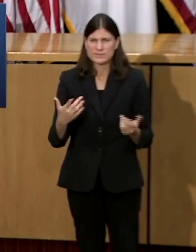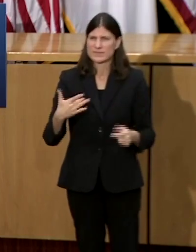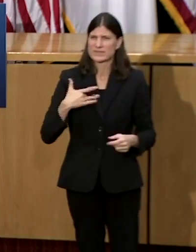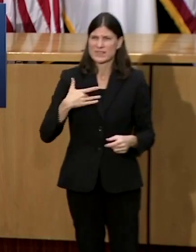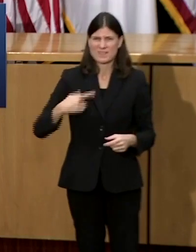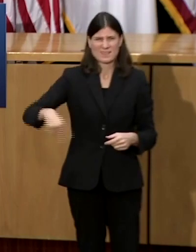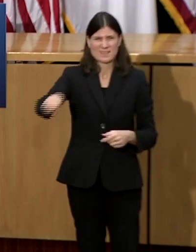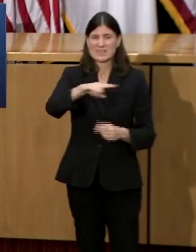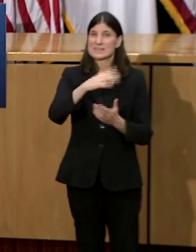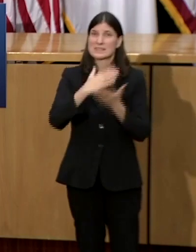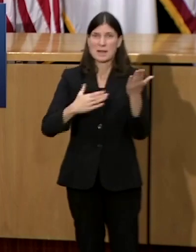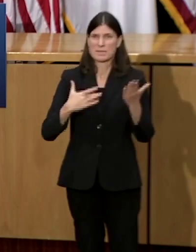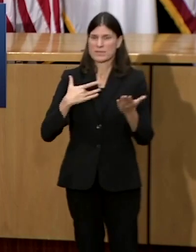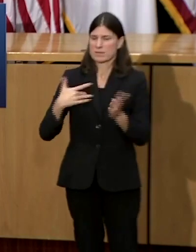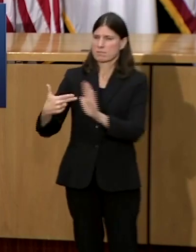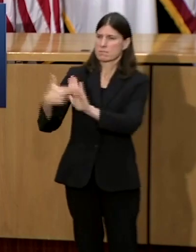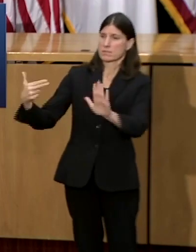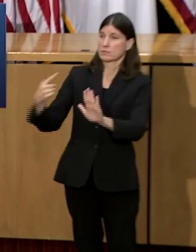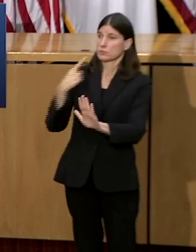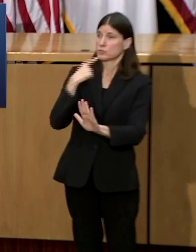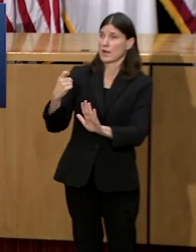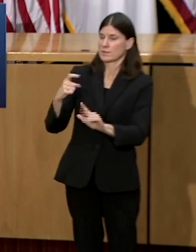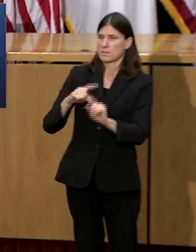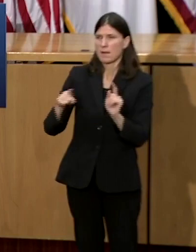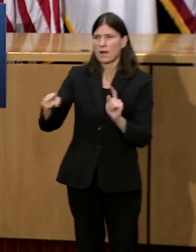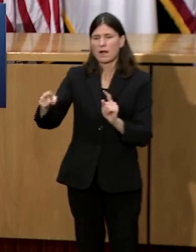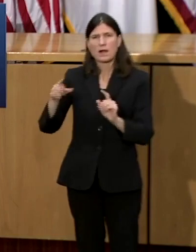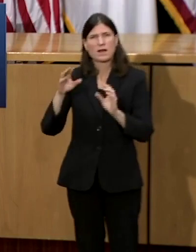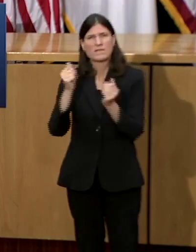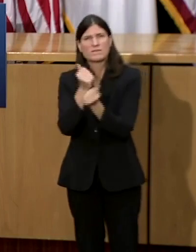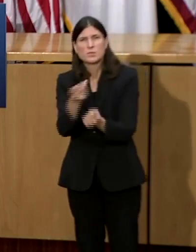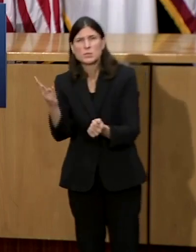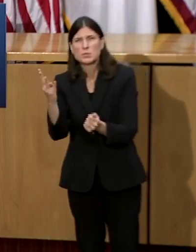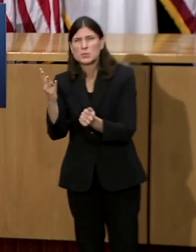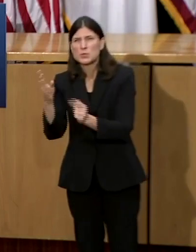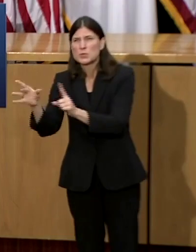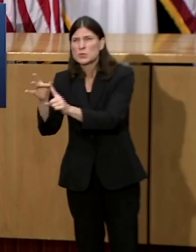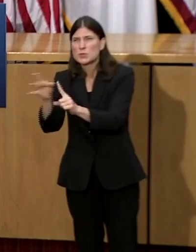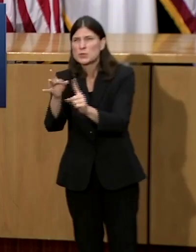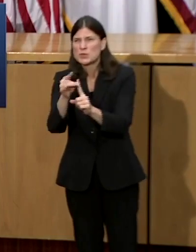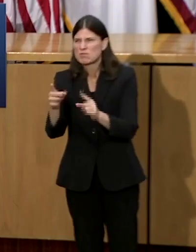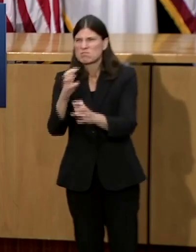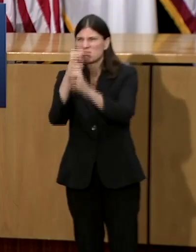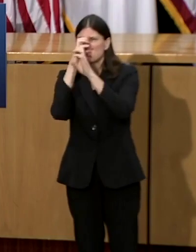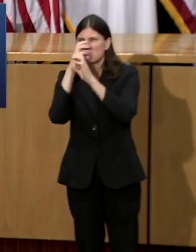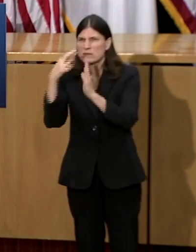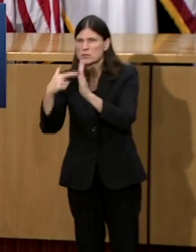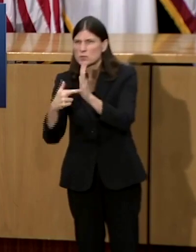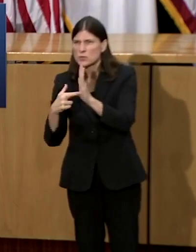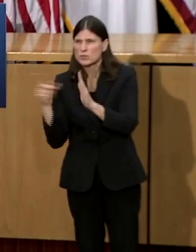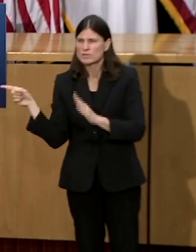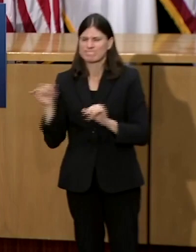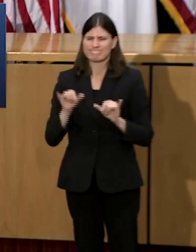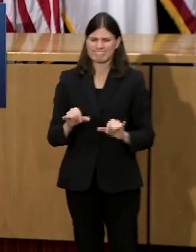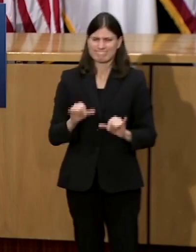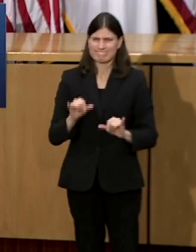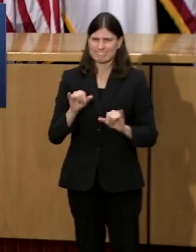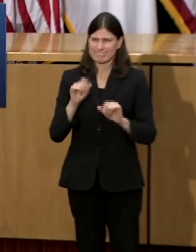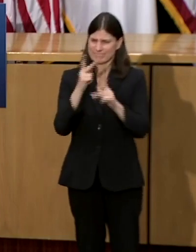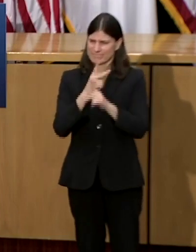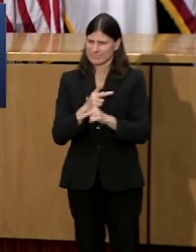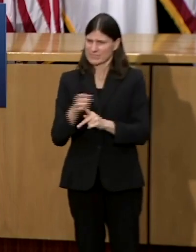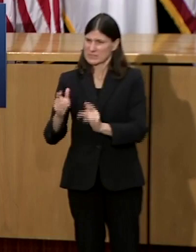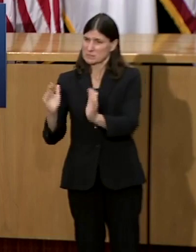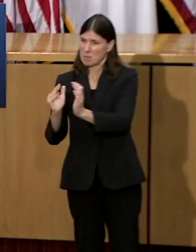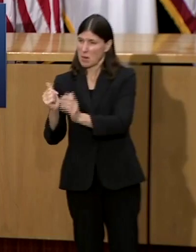can cause them to move between risk designations quickly, or that specific clusters should be called out. We've also heard that